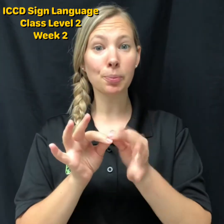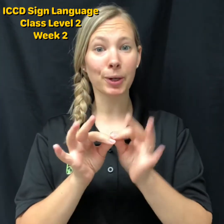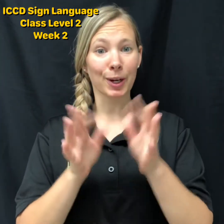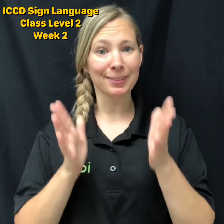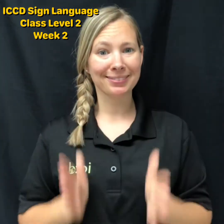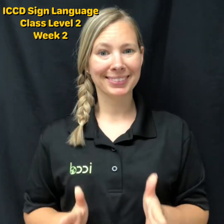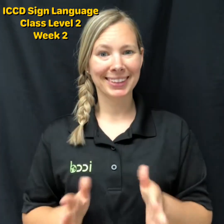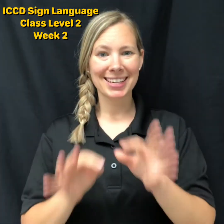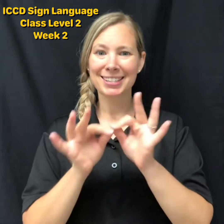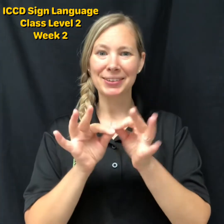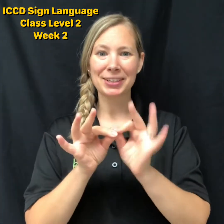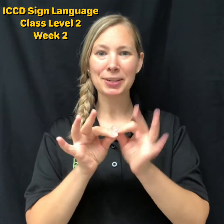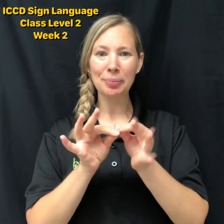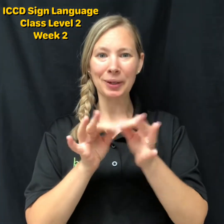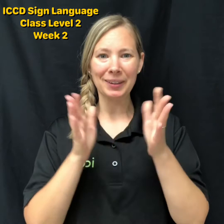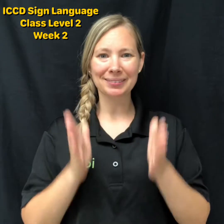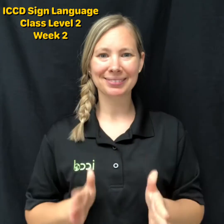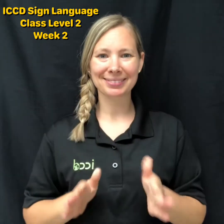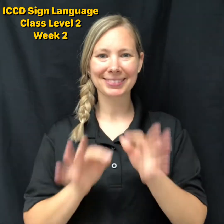interpreter, so an interpreter.